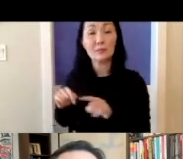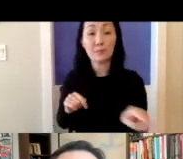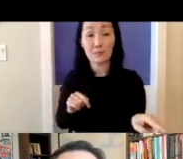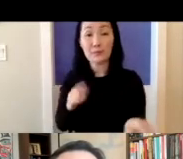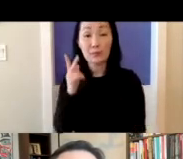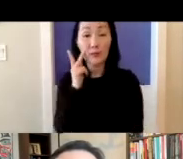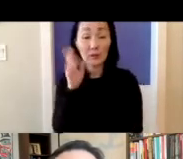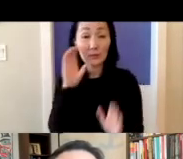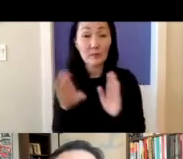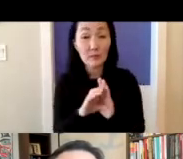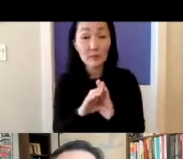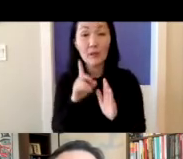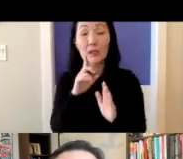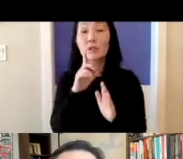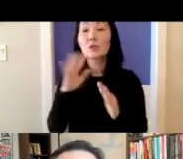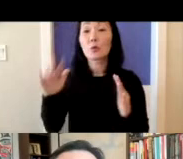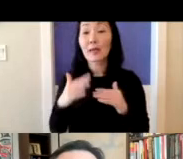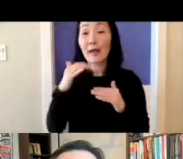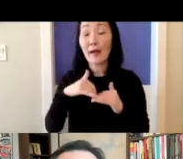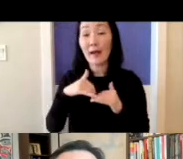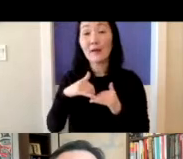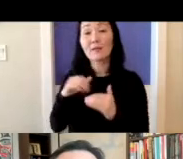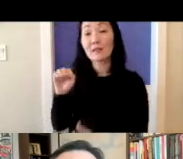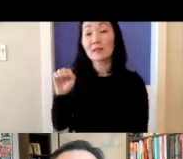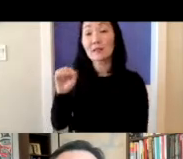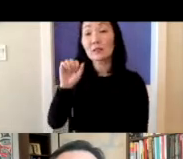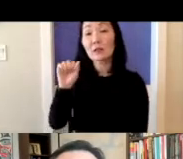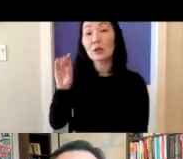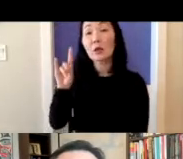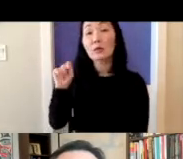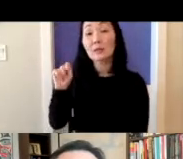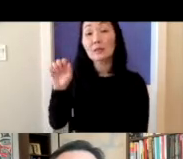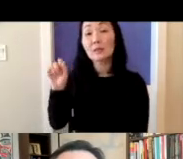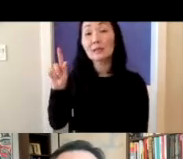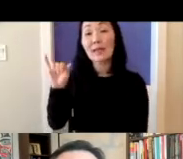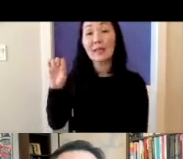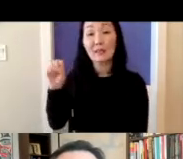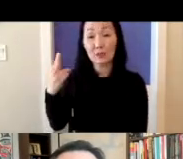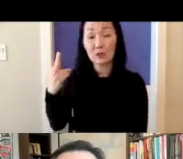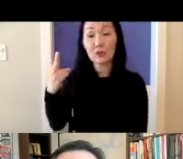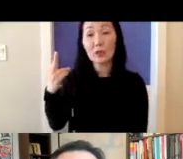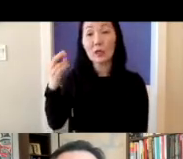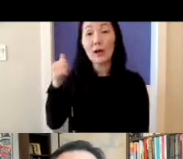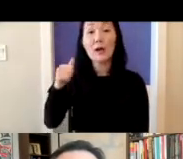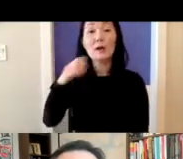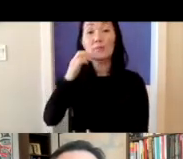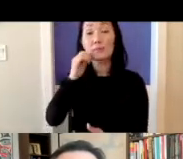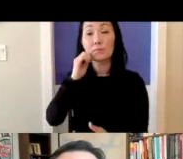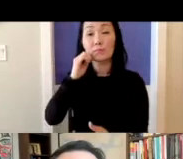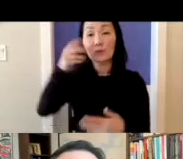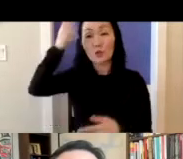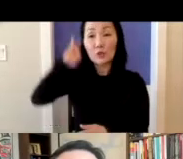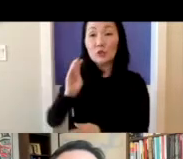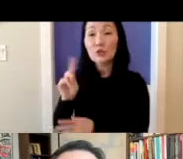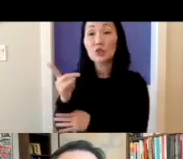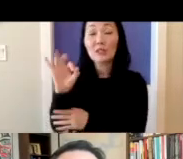and Interior Salish Chiefs delegation to England in 1906, I think illustrate the role and the